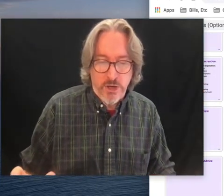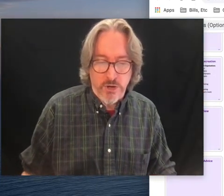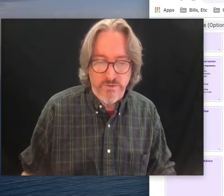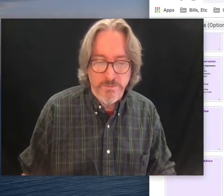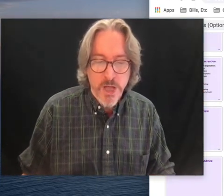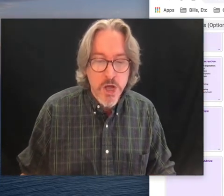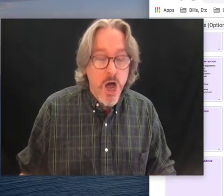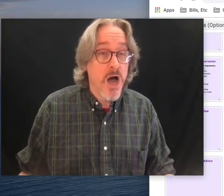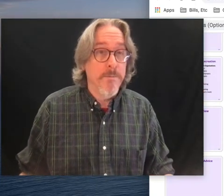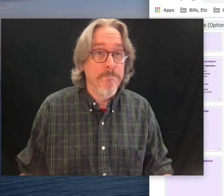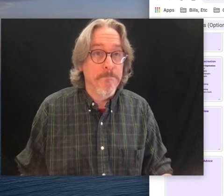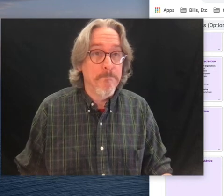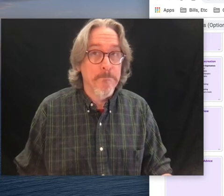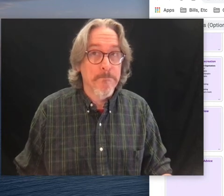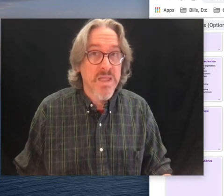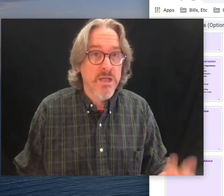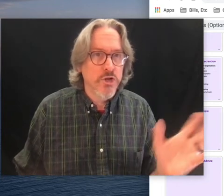variations all over.